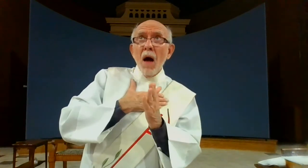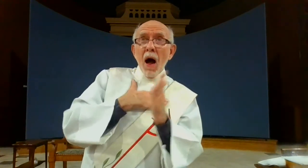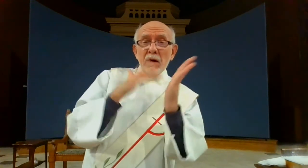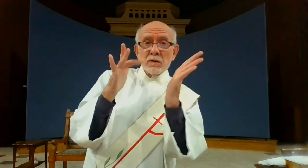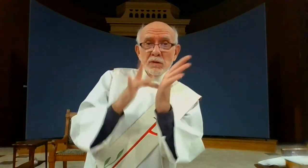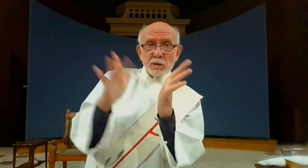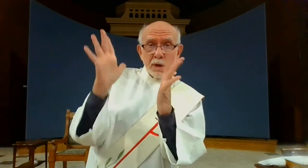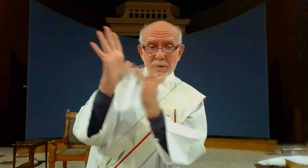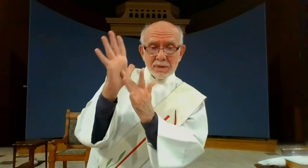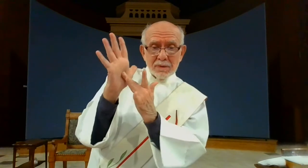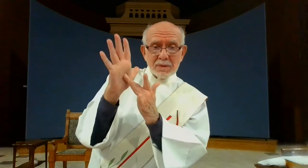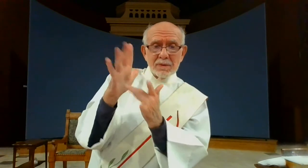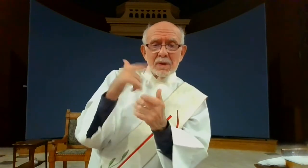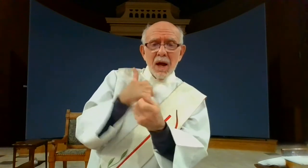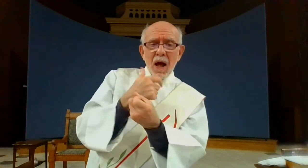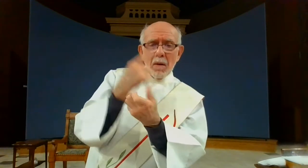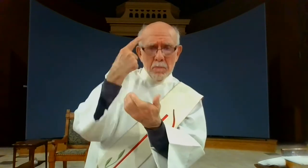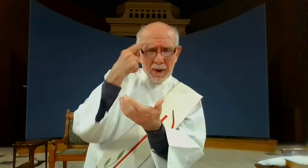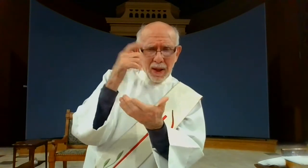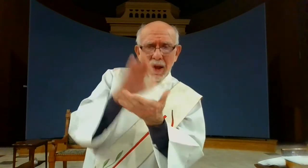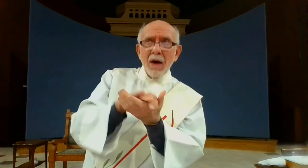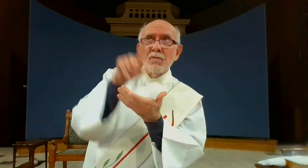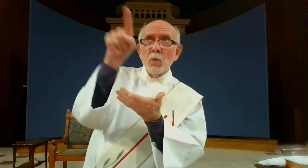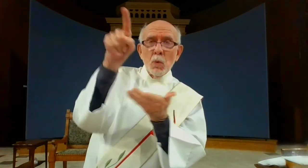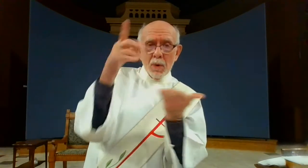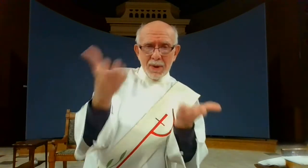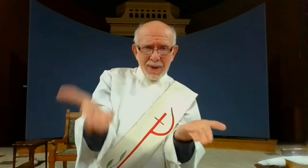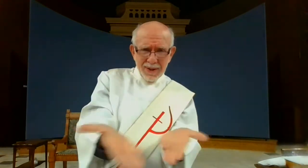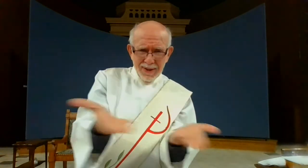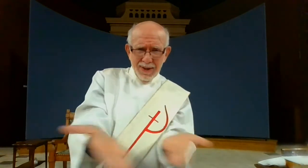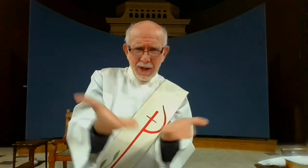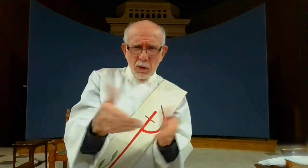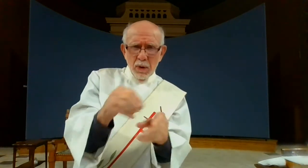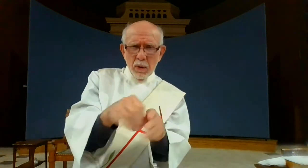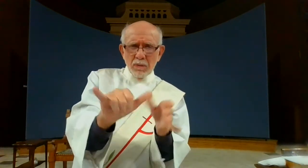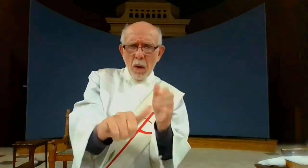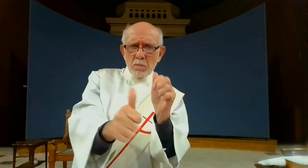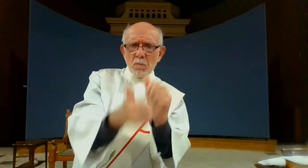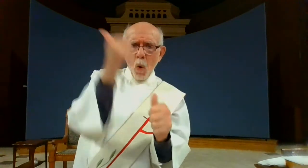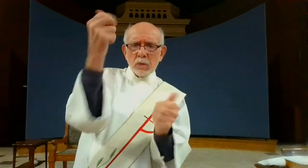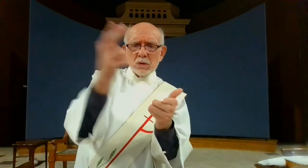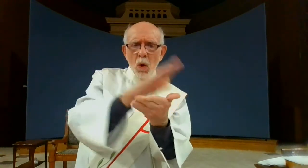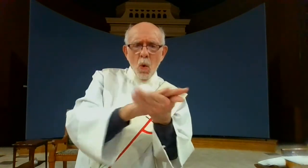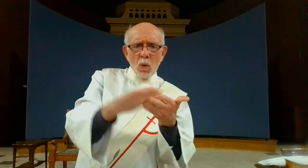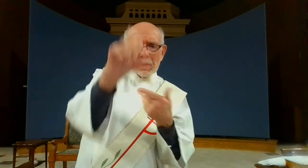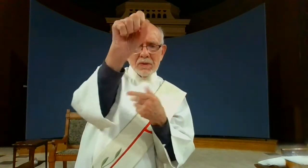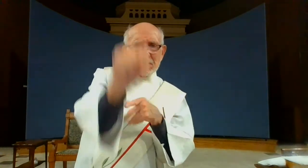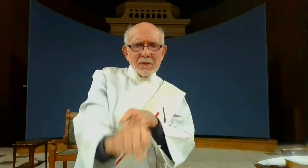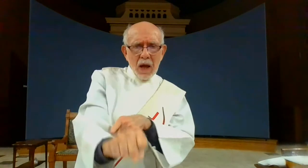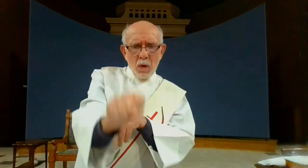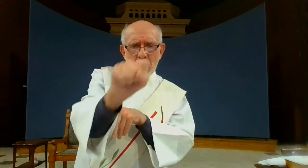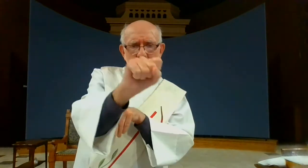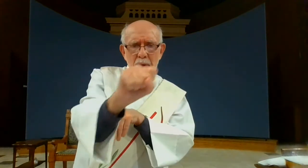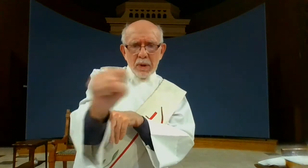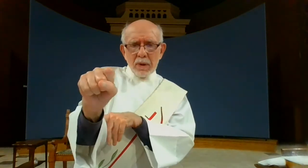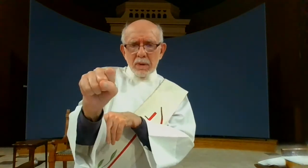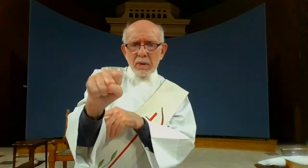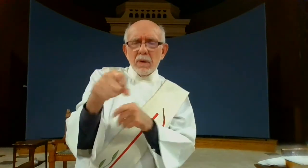your hearts. Join me in this prayer. My Jesus, I believe that you are present in the most holy